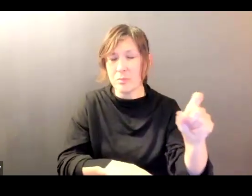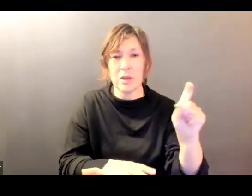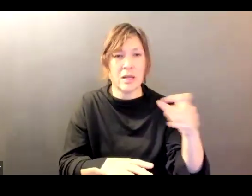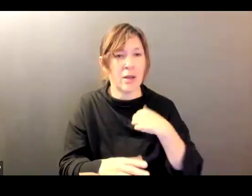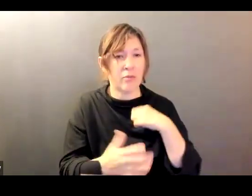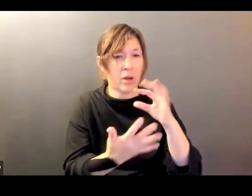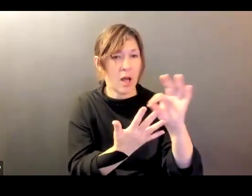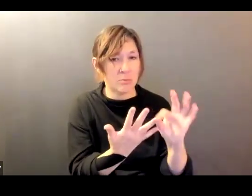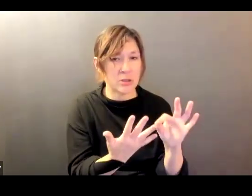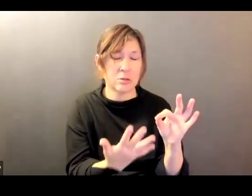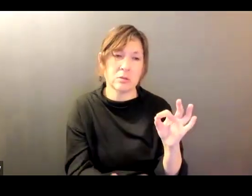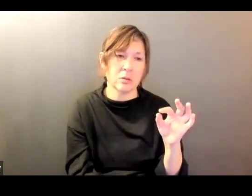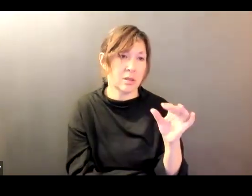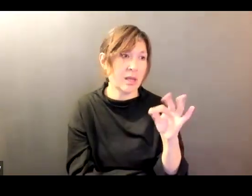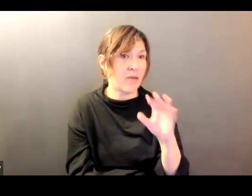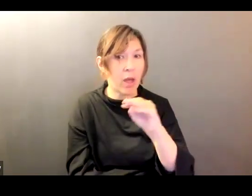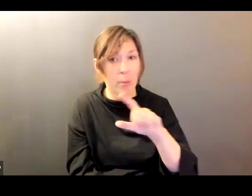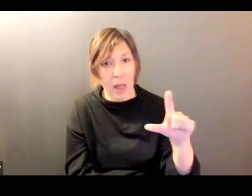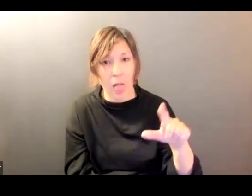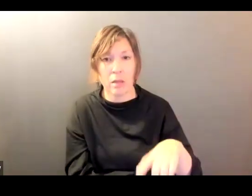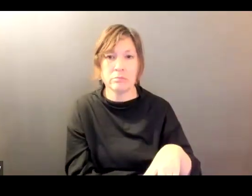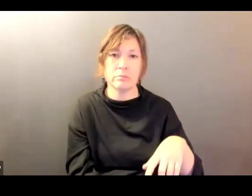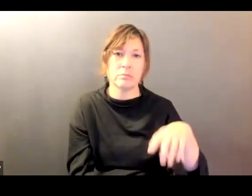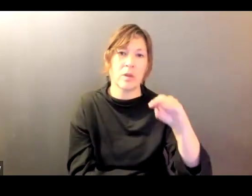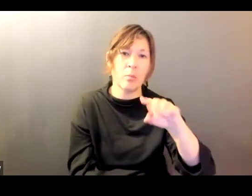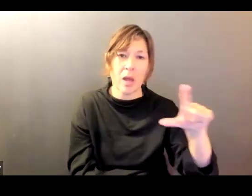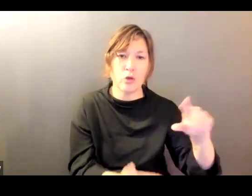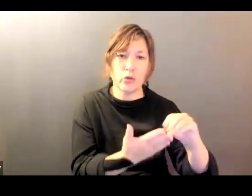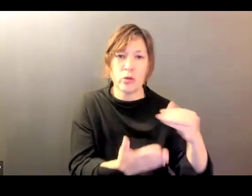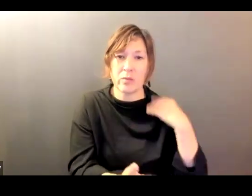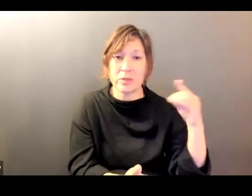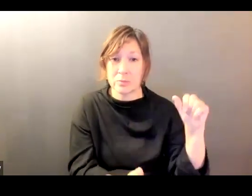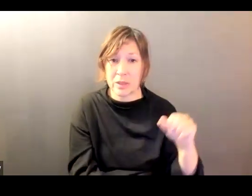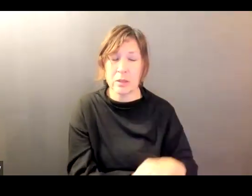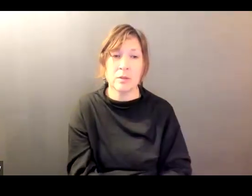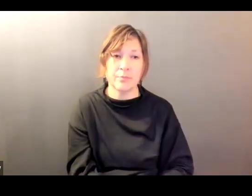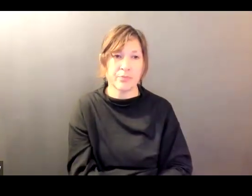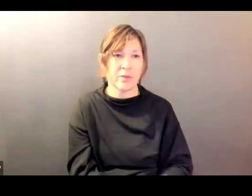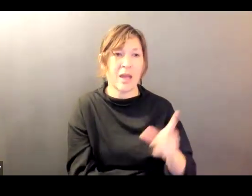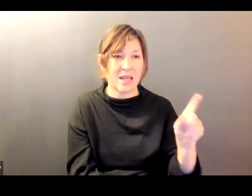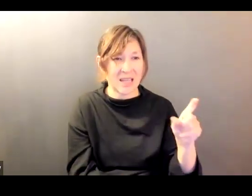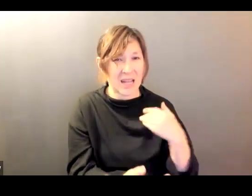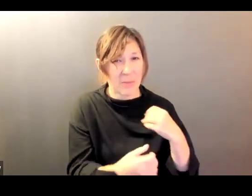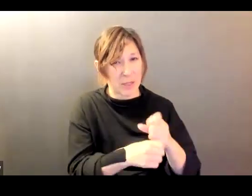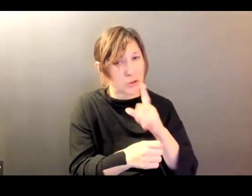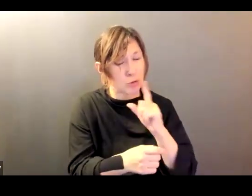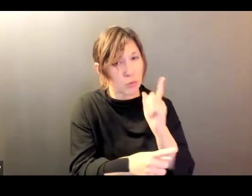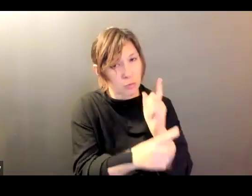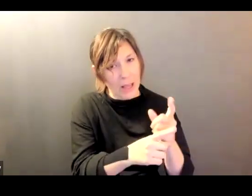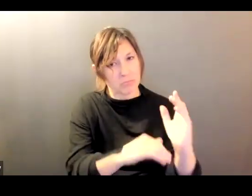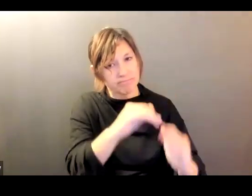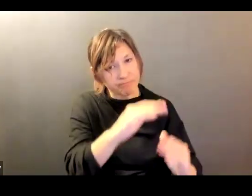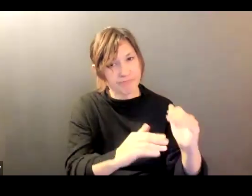education, multilingual learners with disabilities. So that's been part of that process. And in fact, I believe that